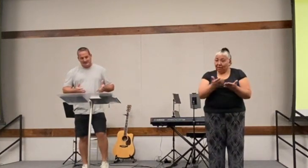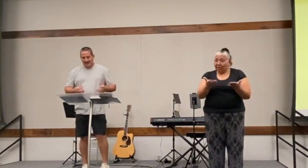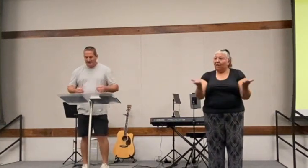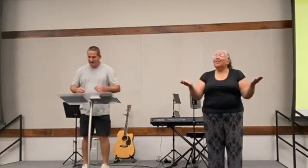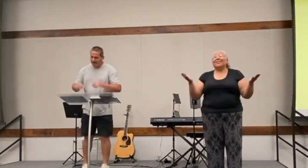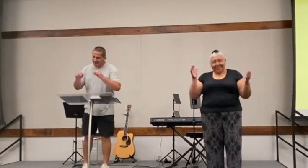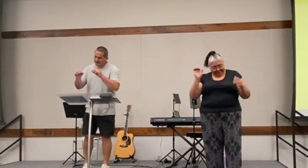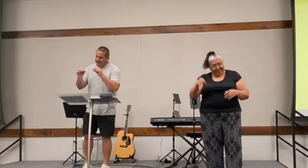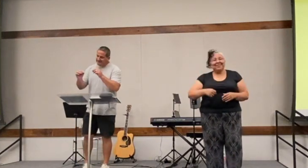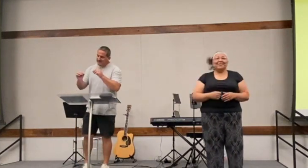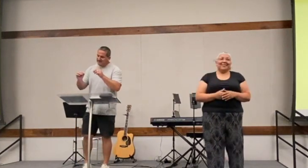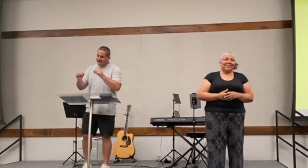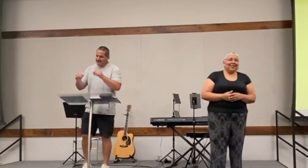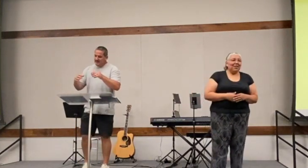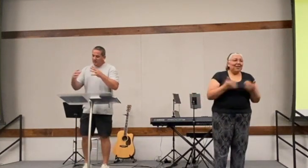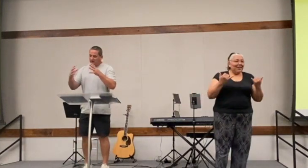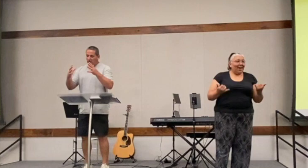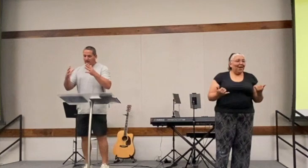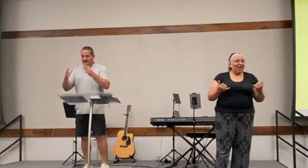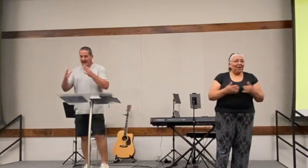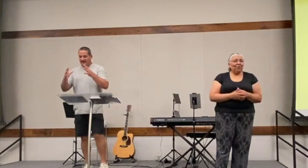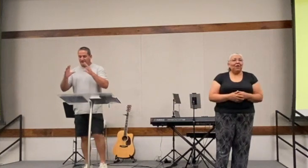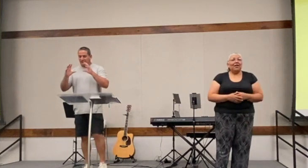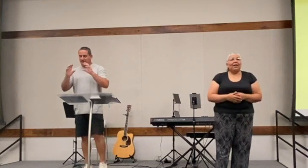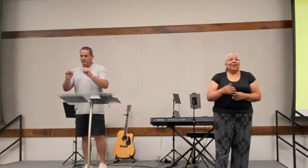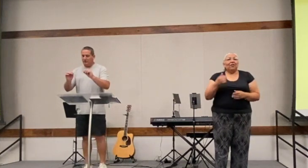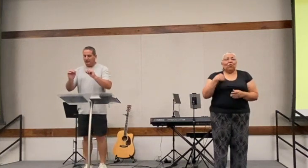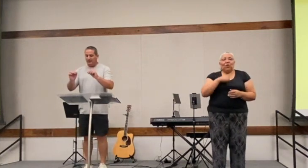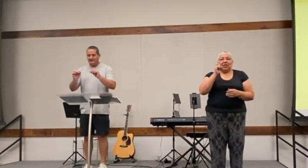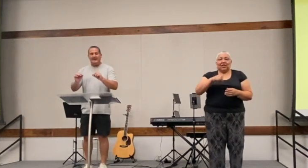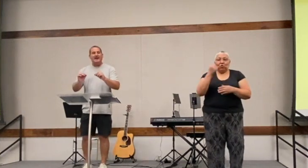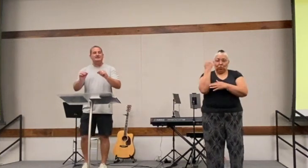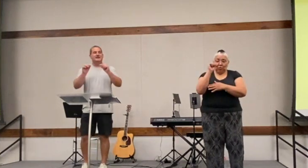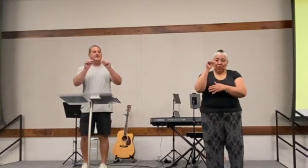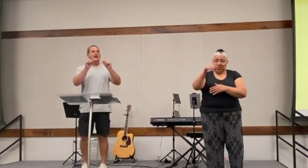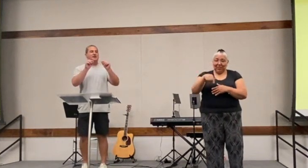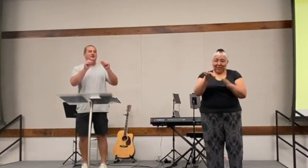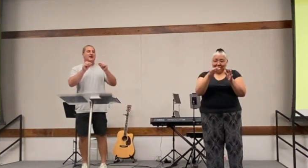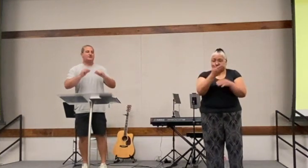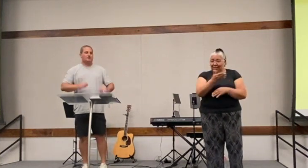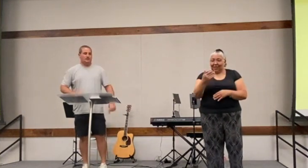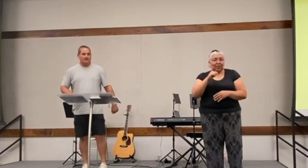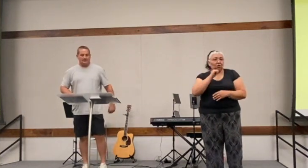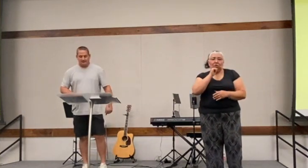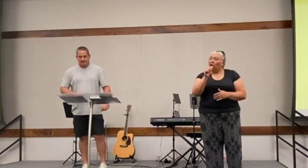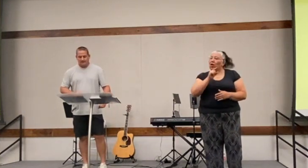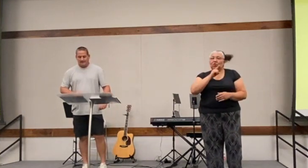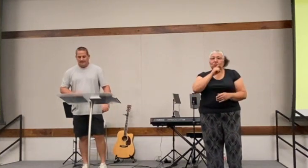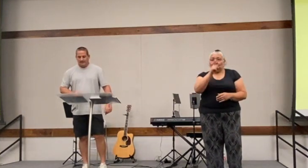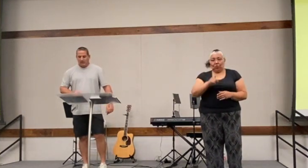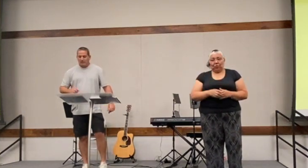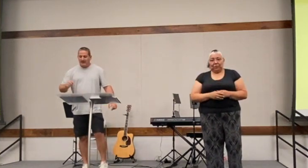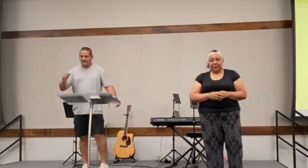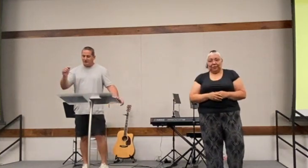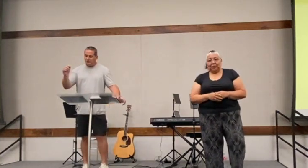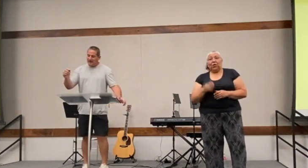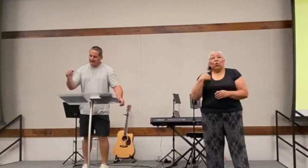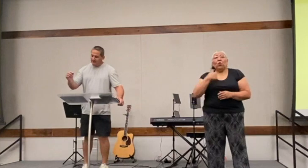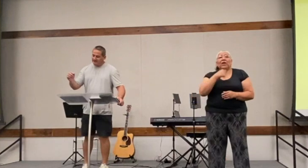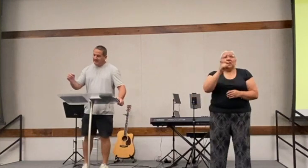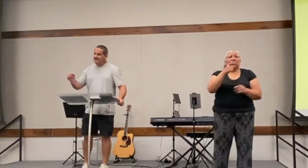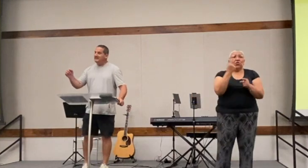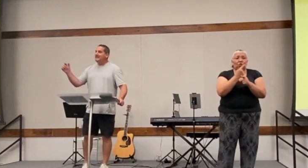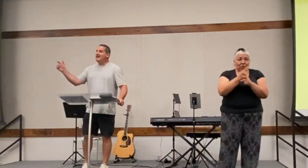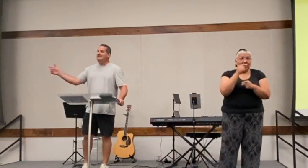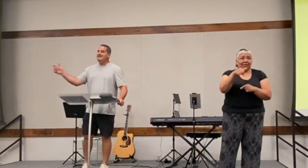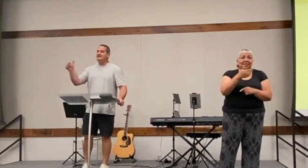That's what I'm talking about. So, this means that we are going to have to rebuke those things that are not true. We're going to have to correct